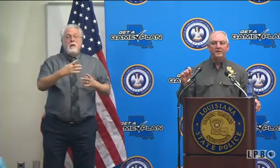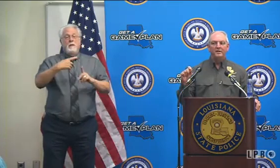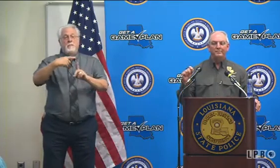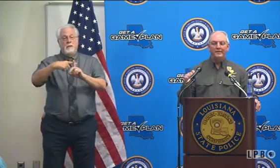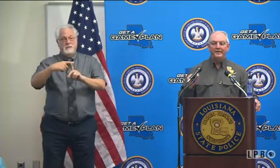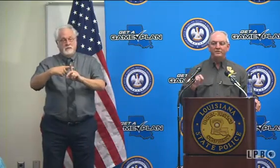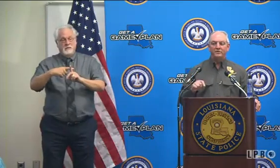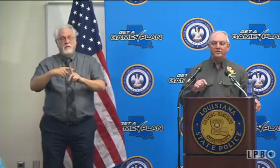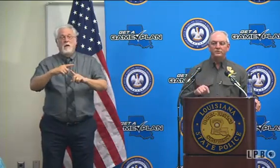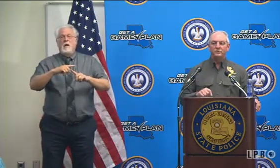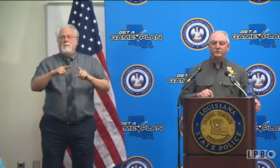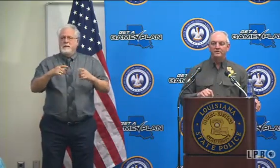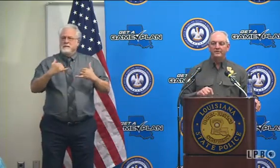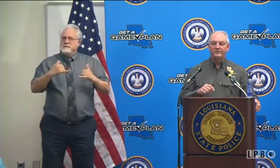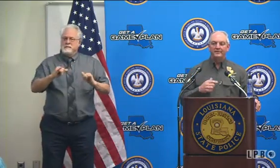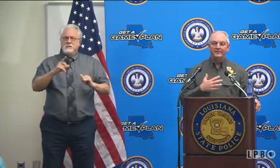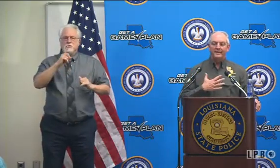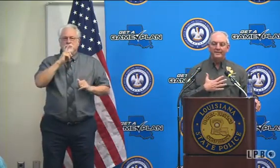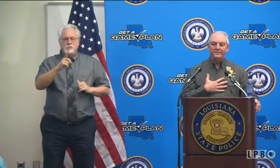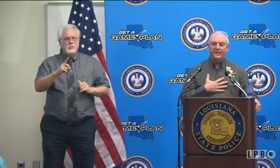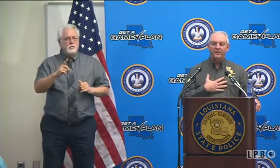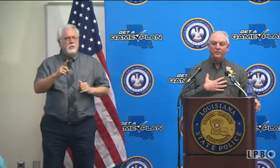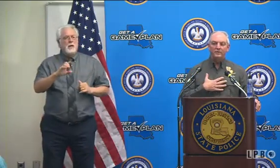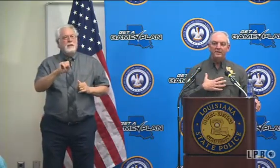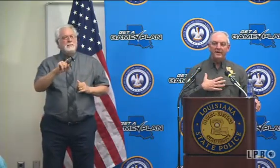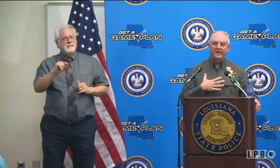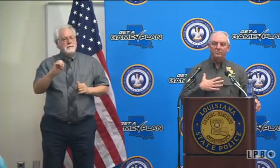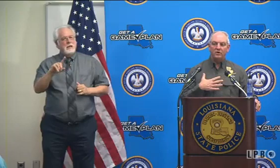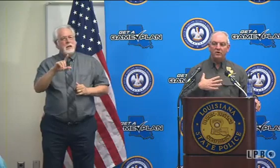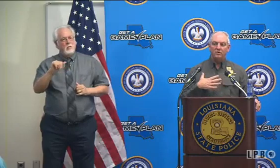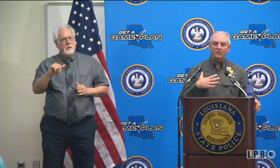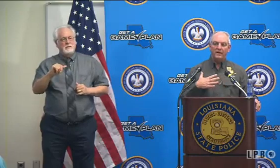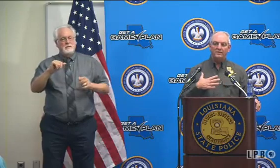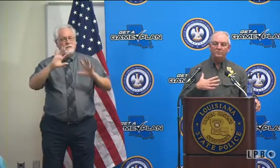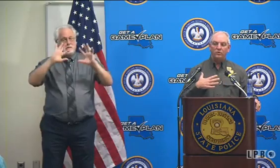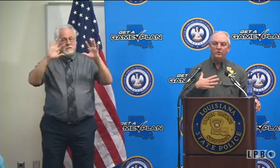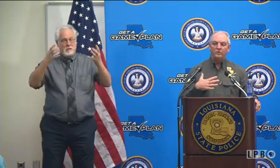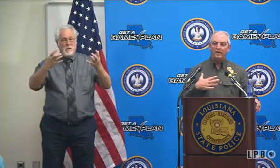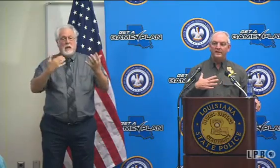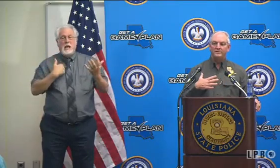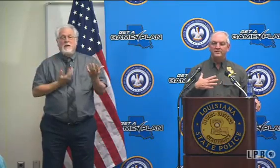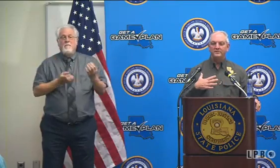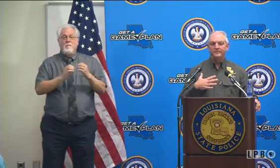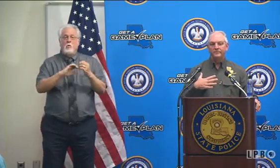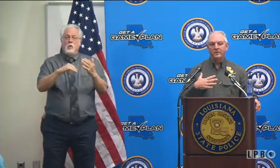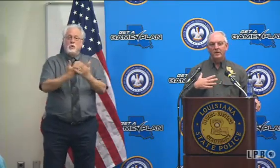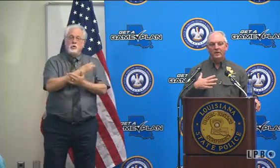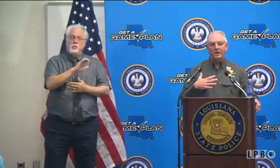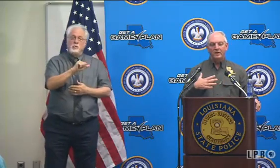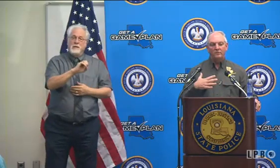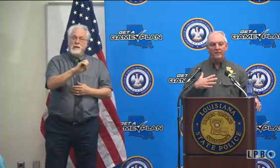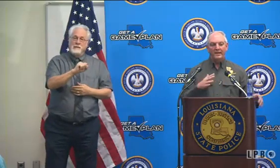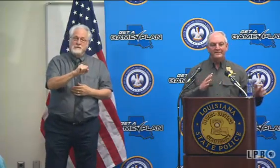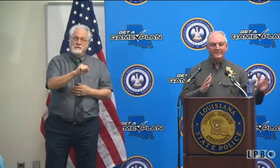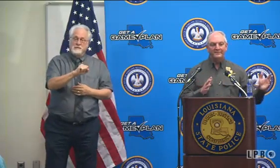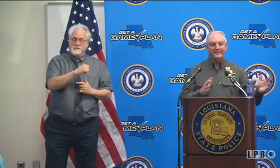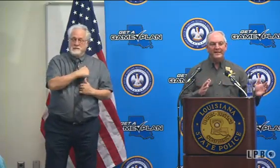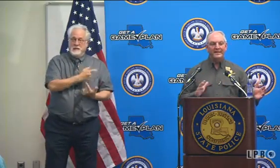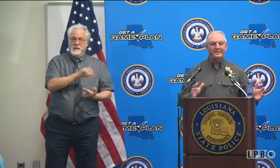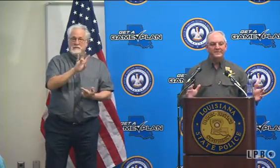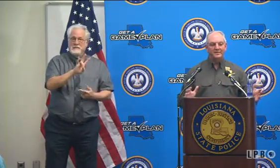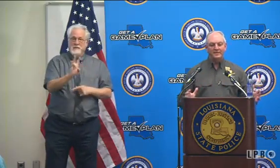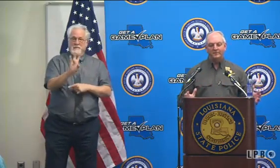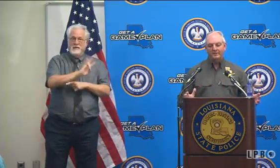positivity. But it is still true that the state of Louisiana as a whole has more new cases over the last